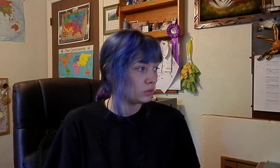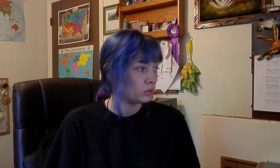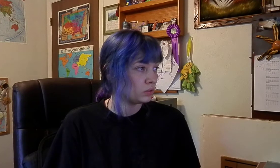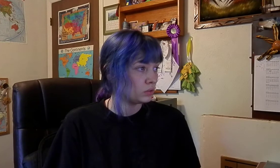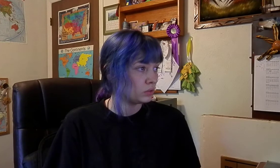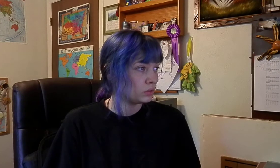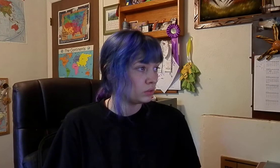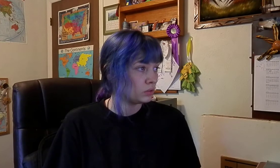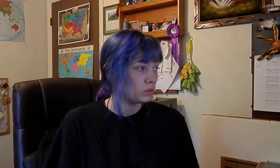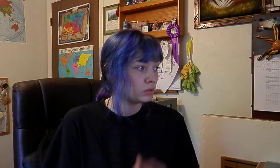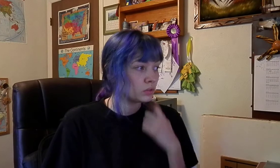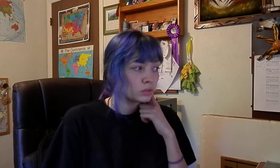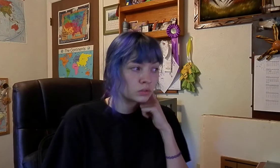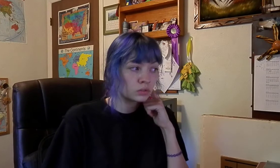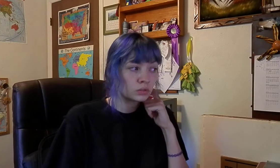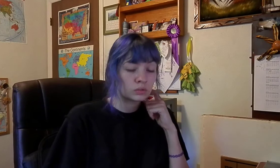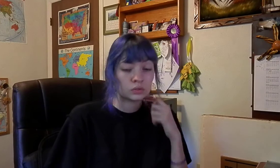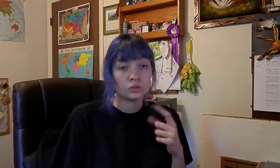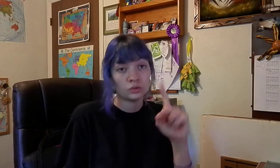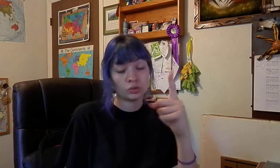Using what kind of question?